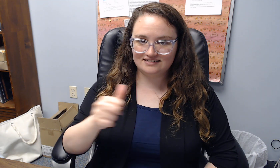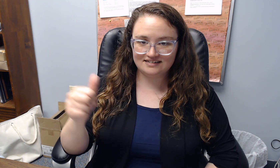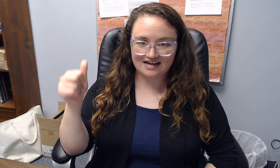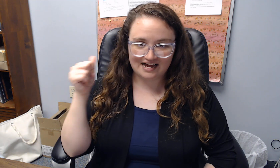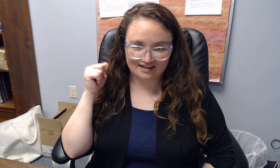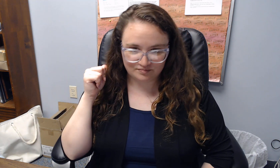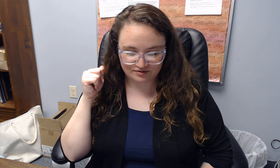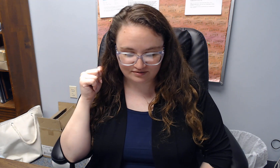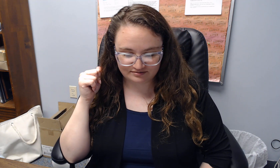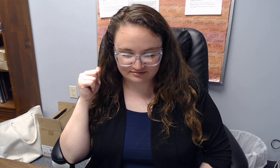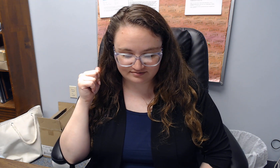Undeniable,